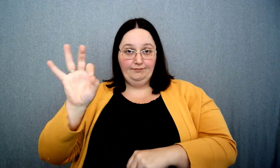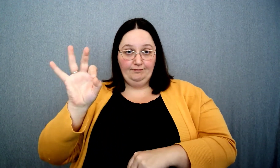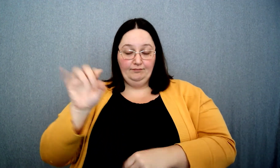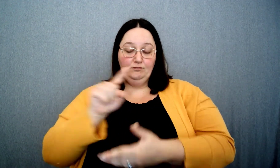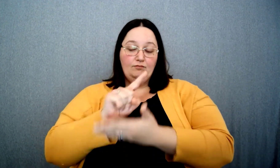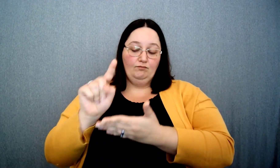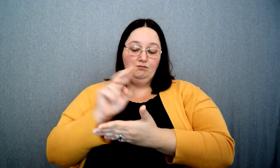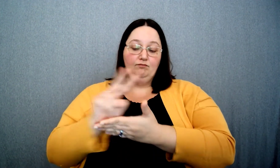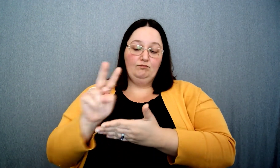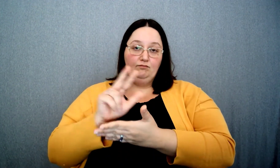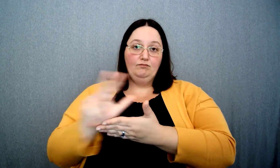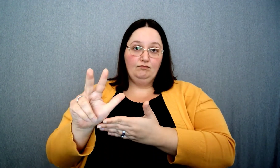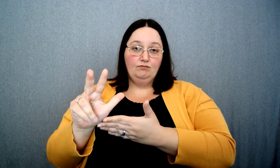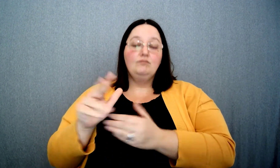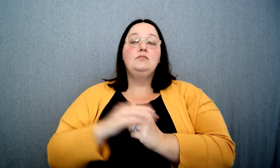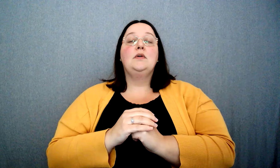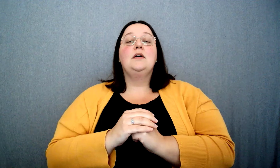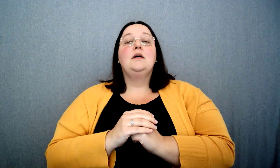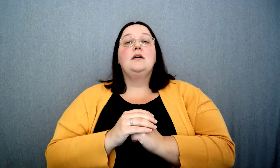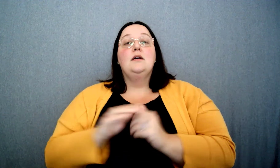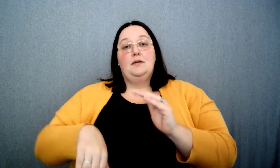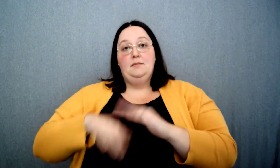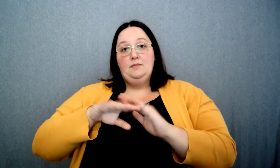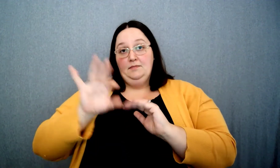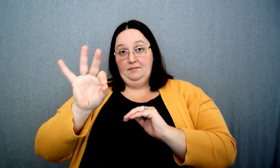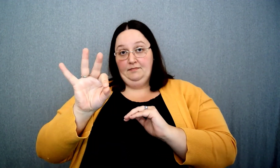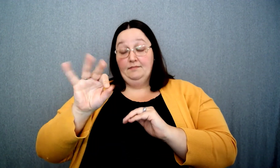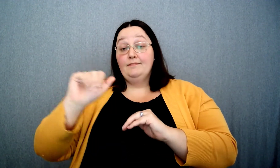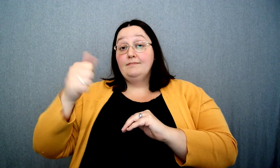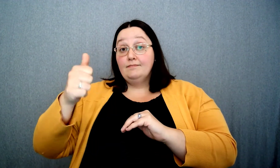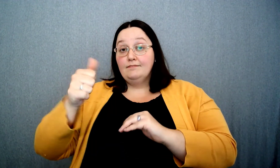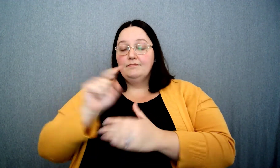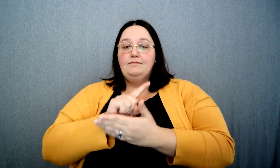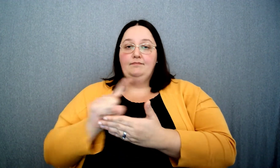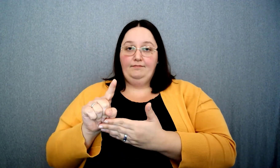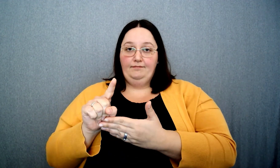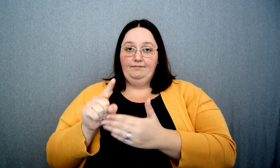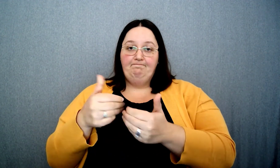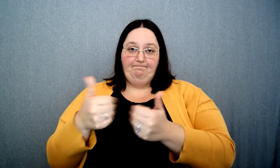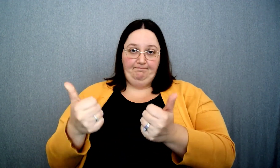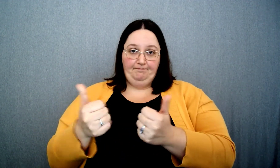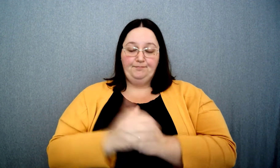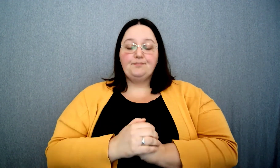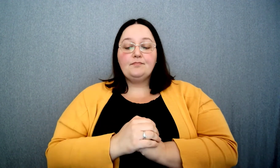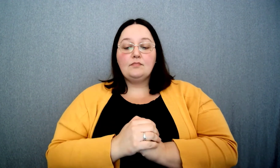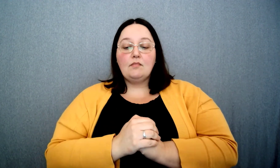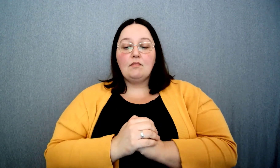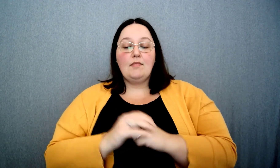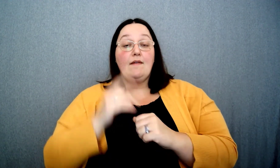Week can include the numbers 1 through 9. This goes 1 through 9. After 10, it has to be separate.